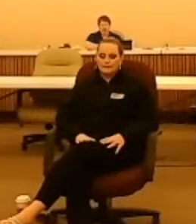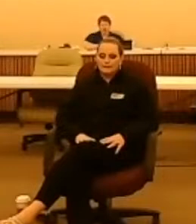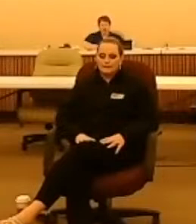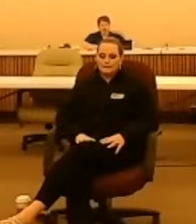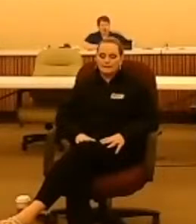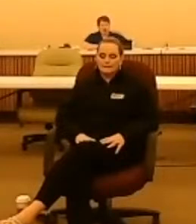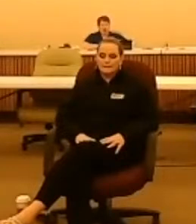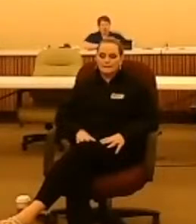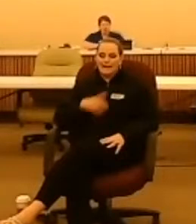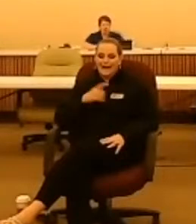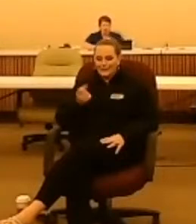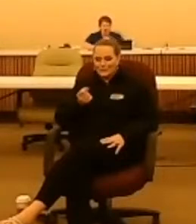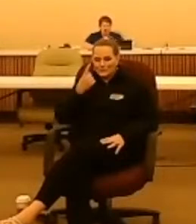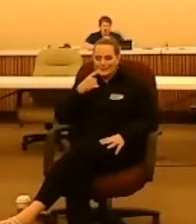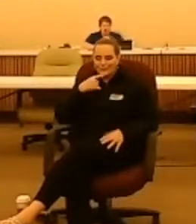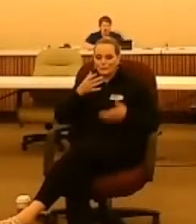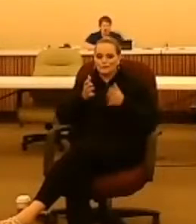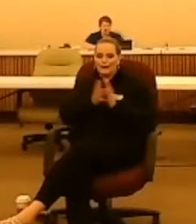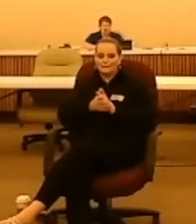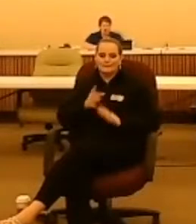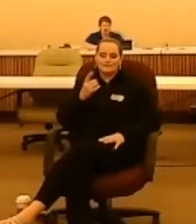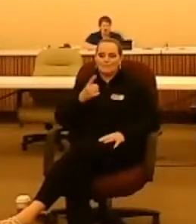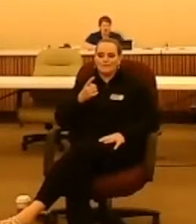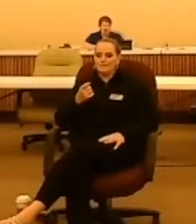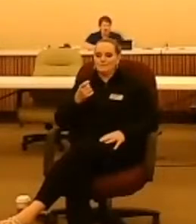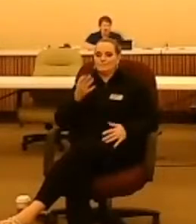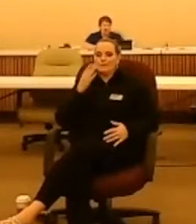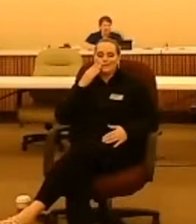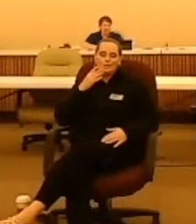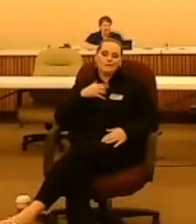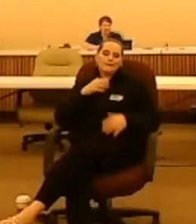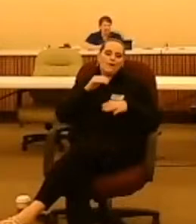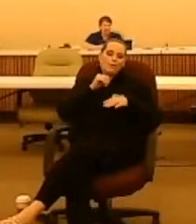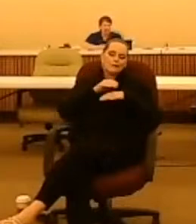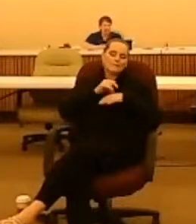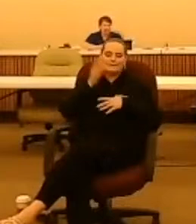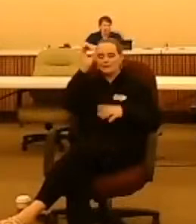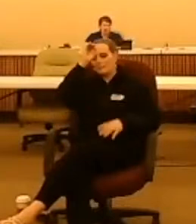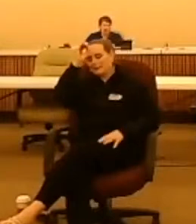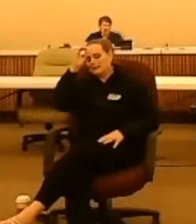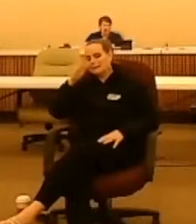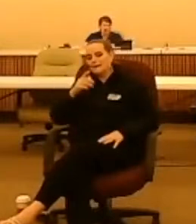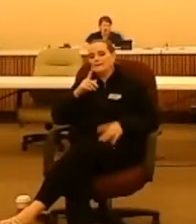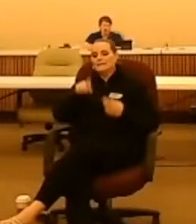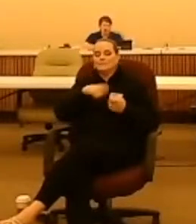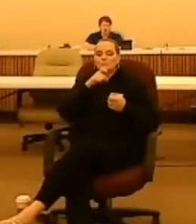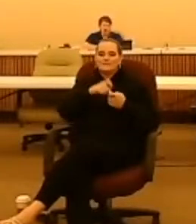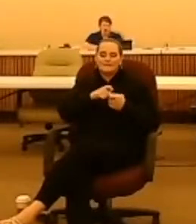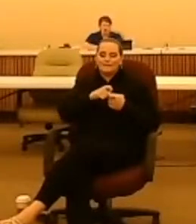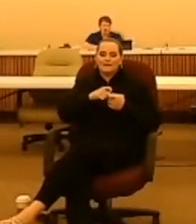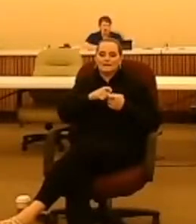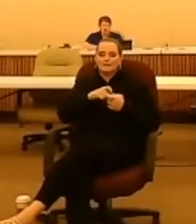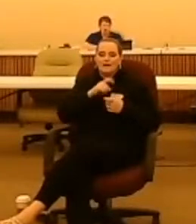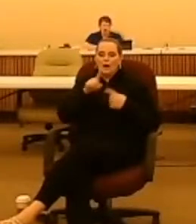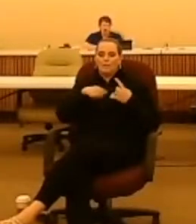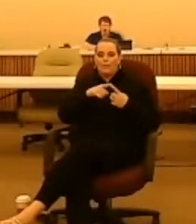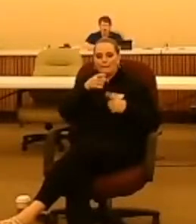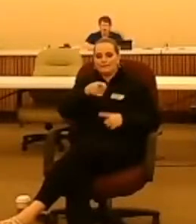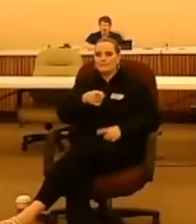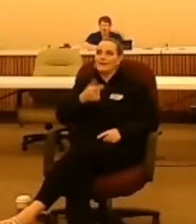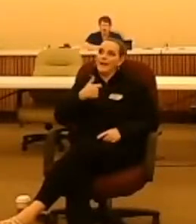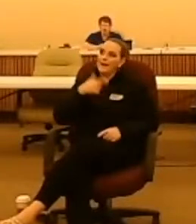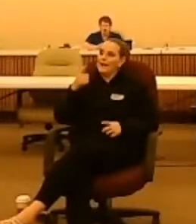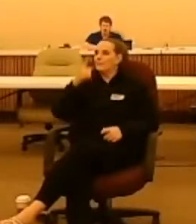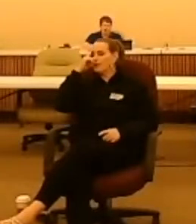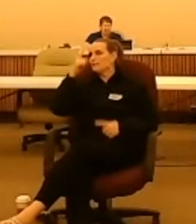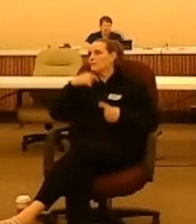I get what you're asking. If somebody's asking just an advisory opinion specifically just about themselves, hey, I'm thinking